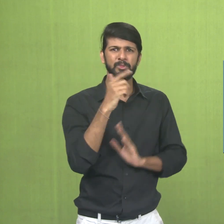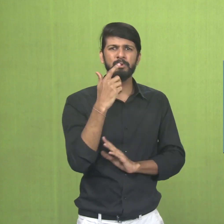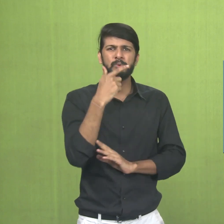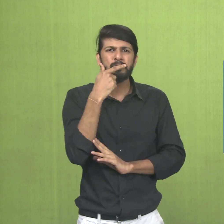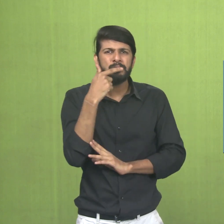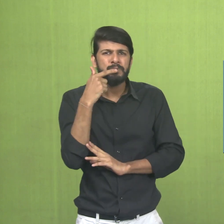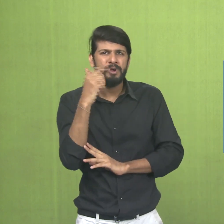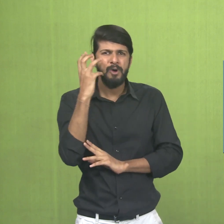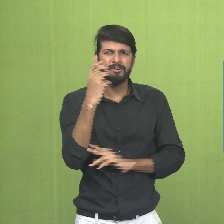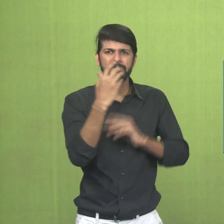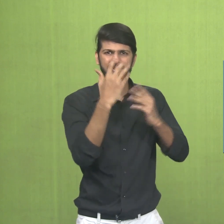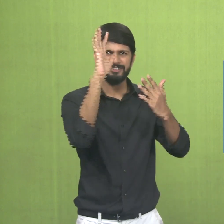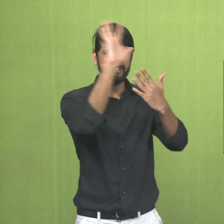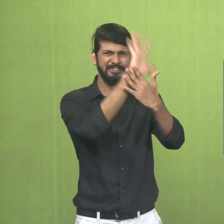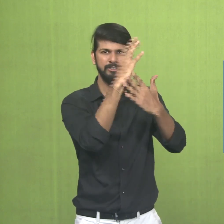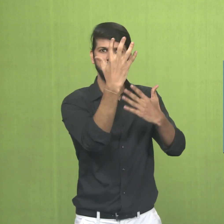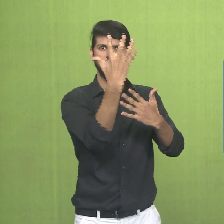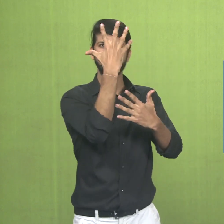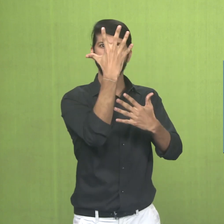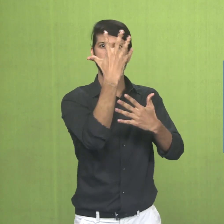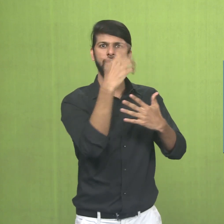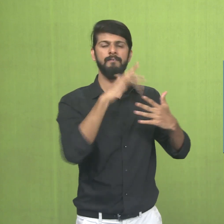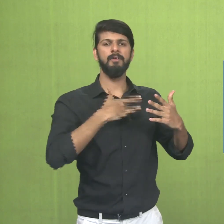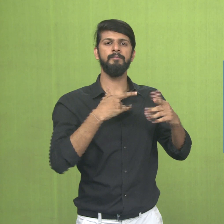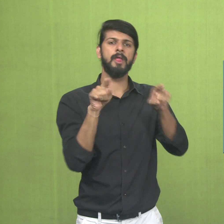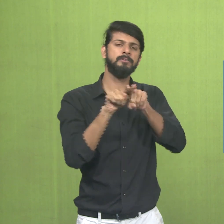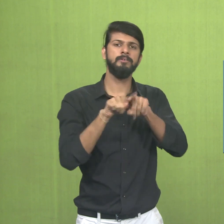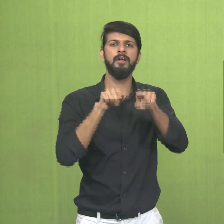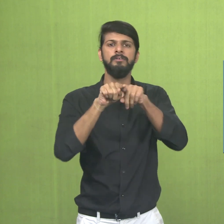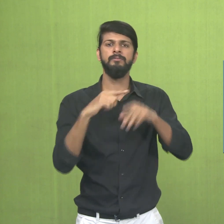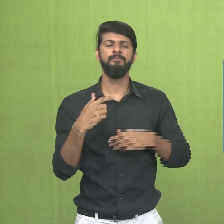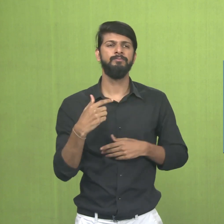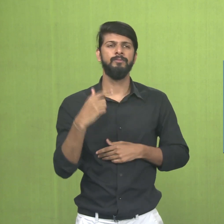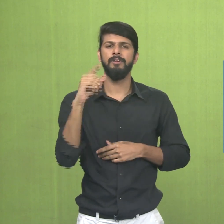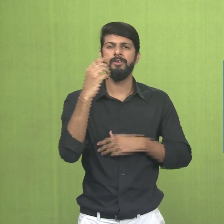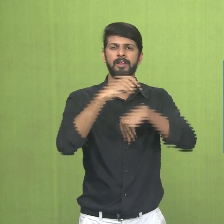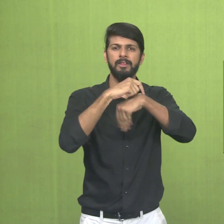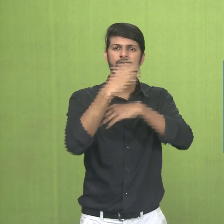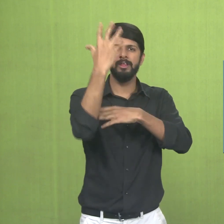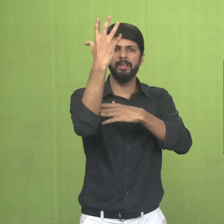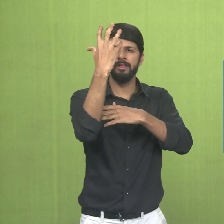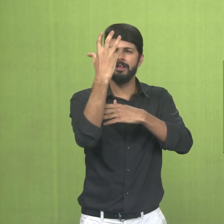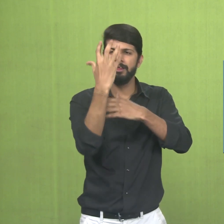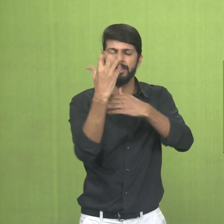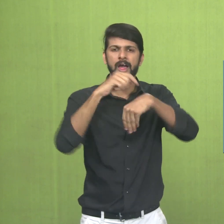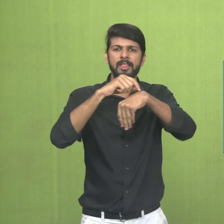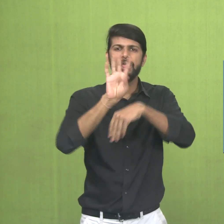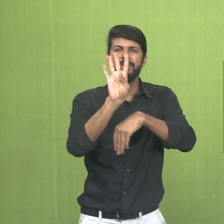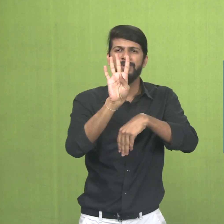shows brilliant diffusion of background light. It shows a warm evening, the time somewhere around 4,